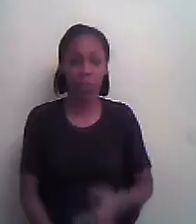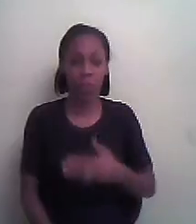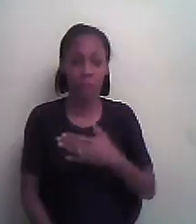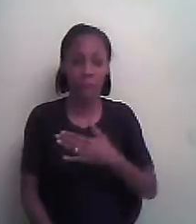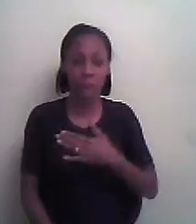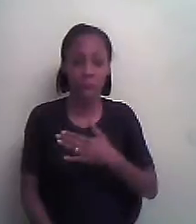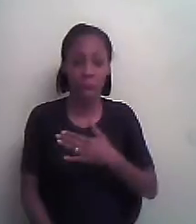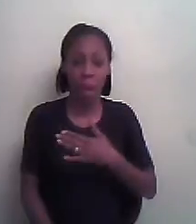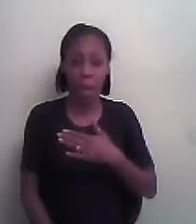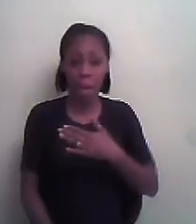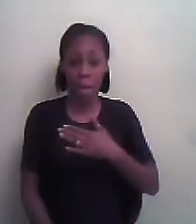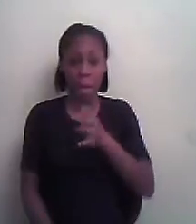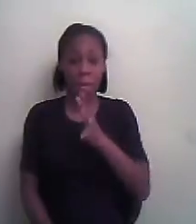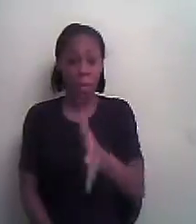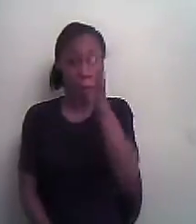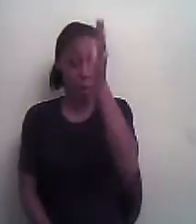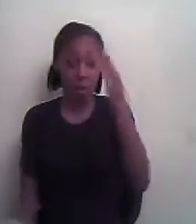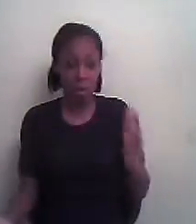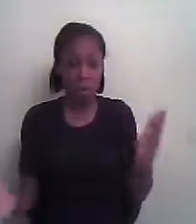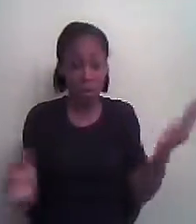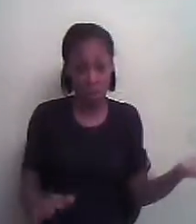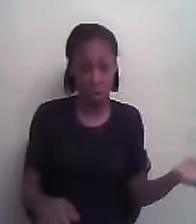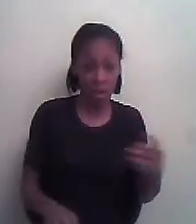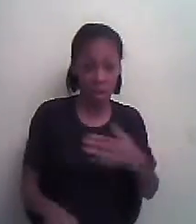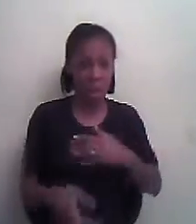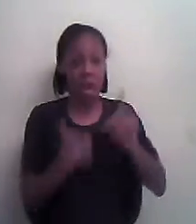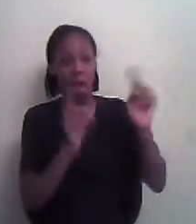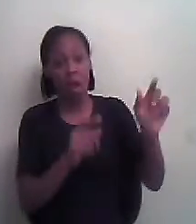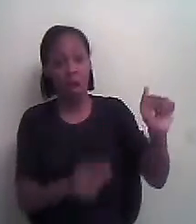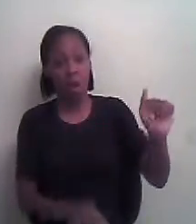to the general public, and so many of the things were lost to the family.